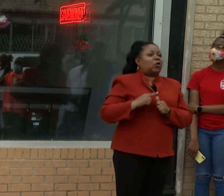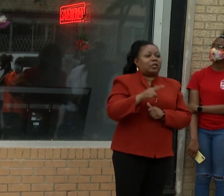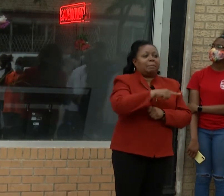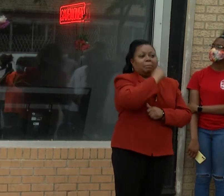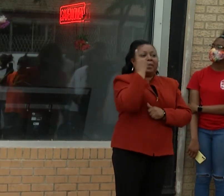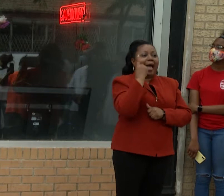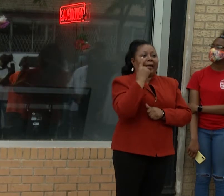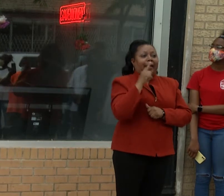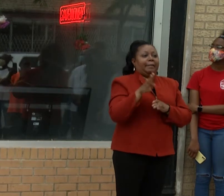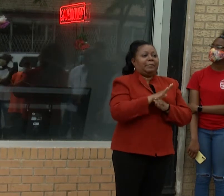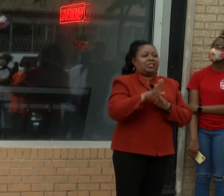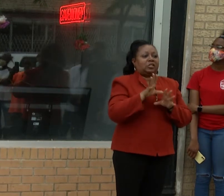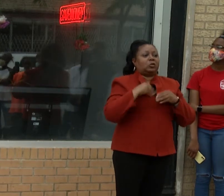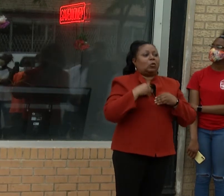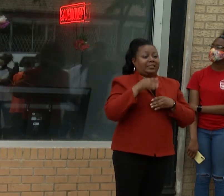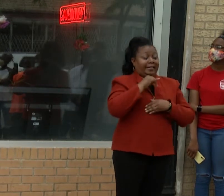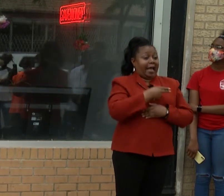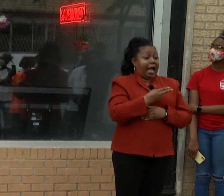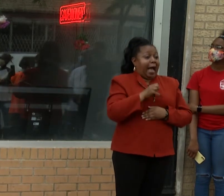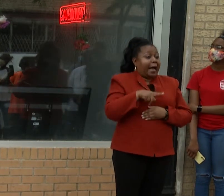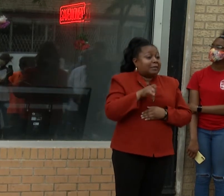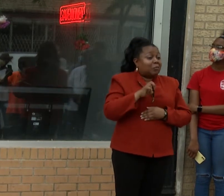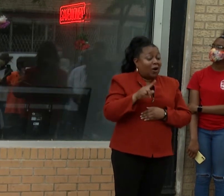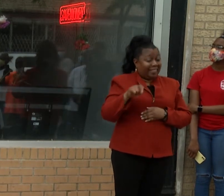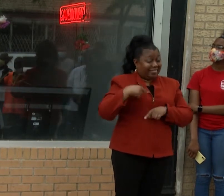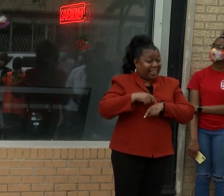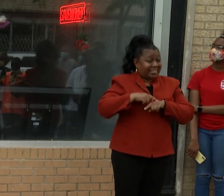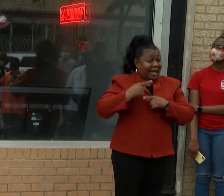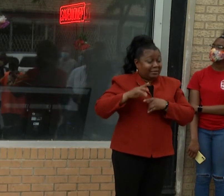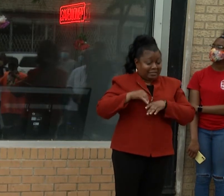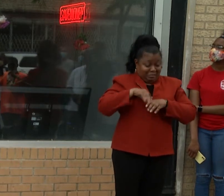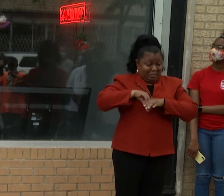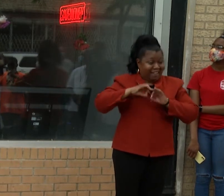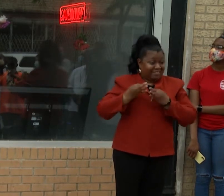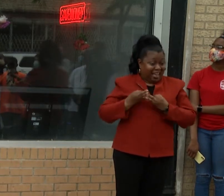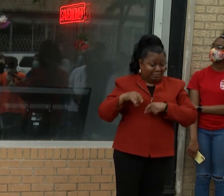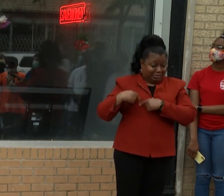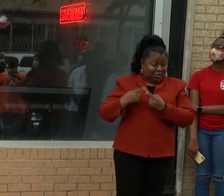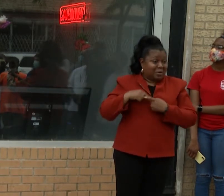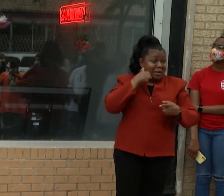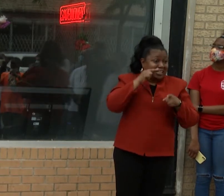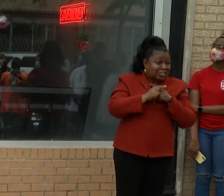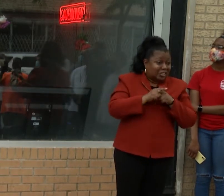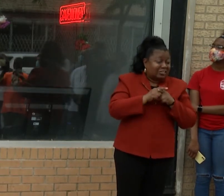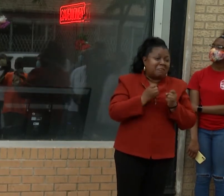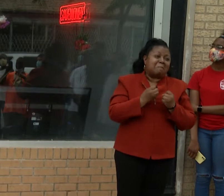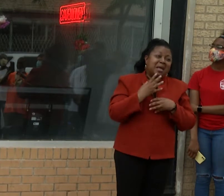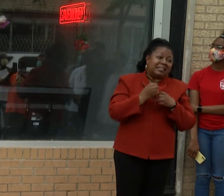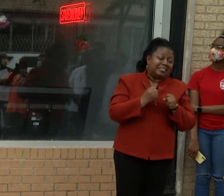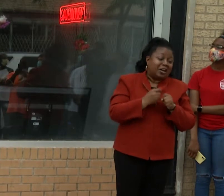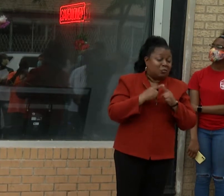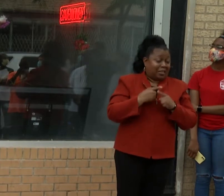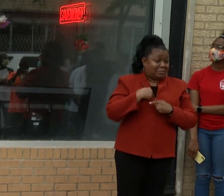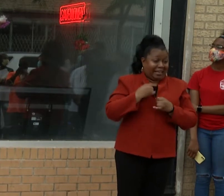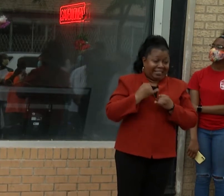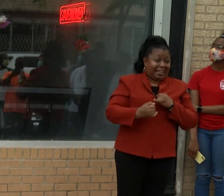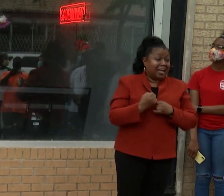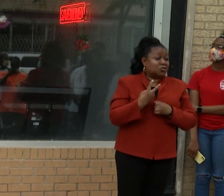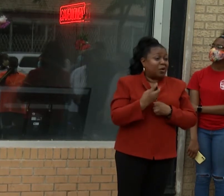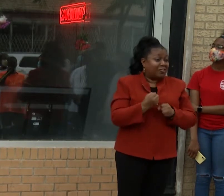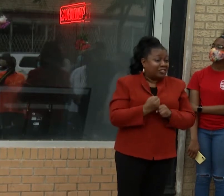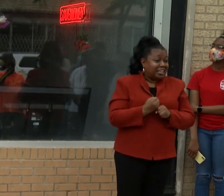black business owners in Hyde Park. And since that time, the business has been in my family with my sister for many years and with me for the last